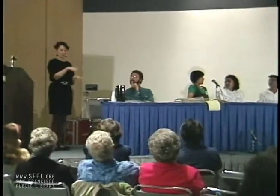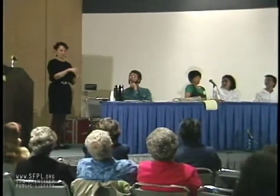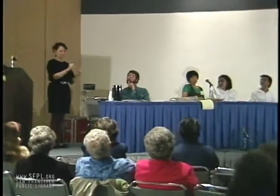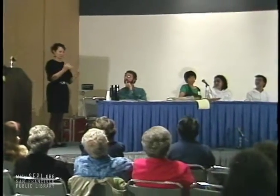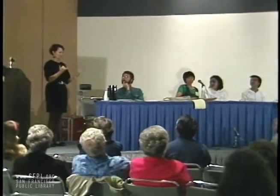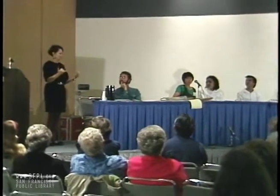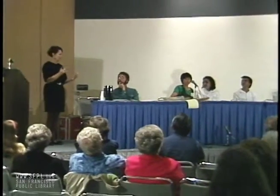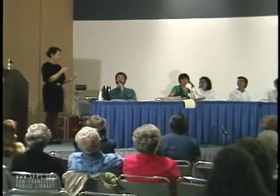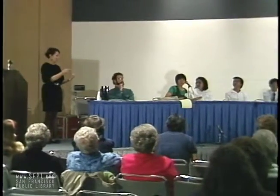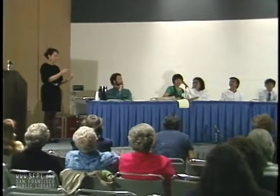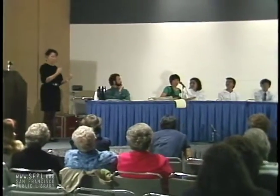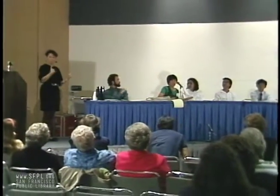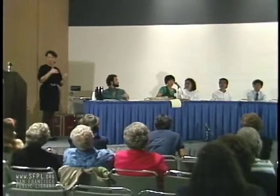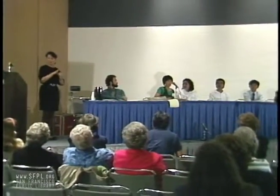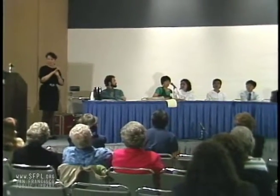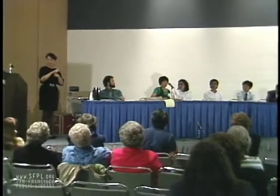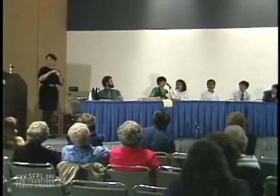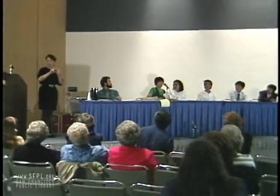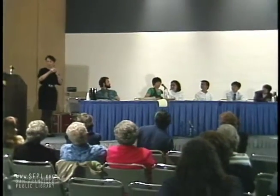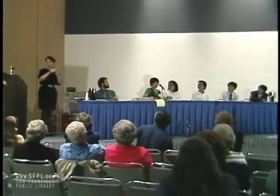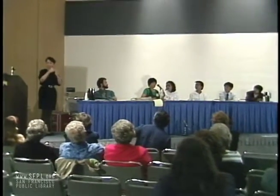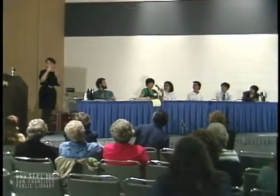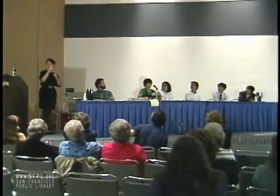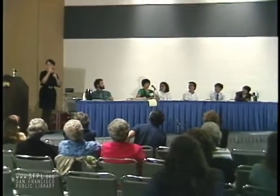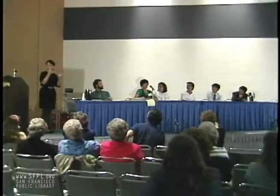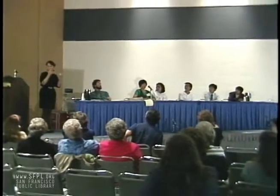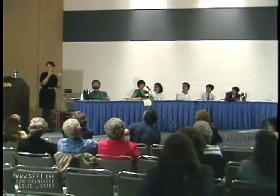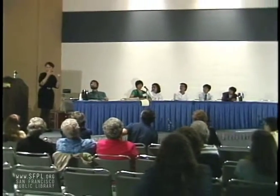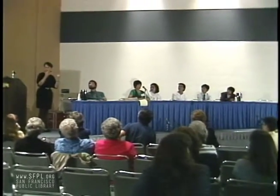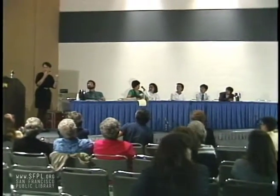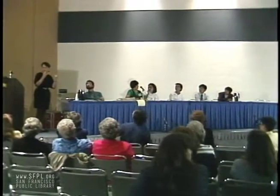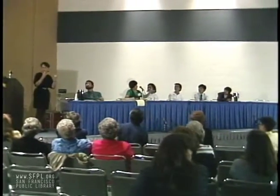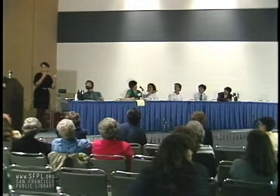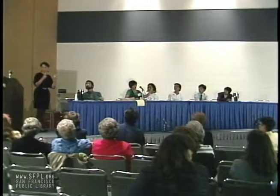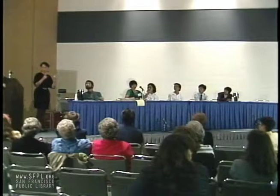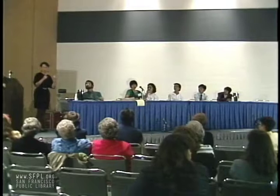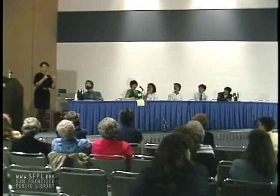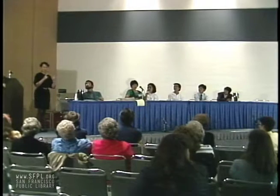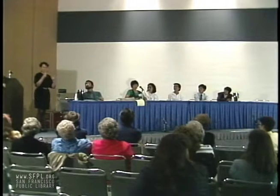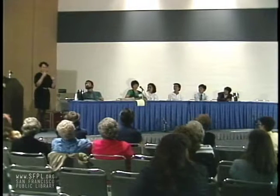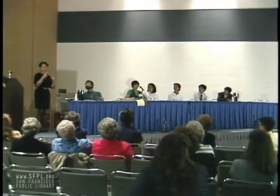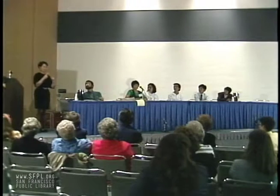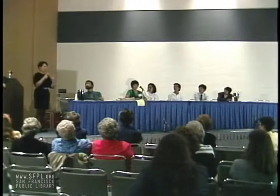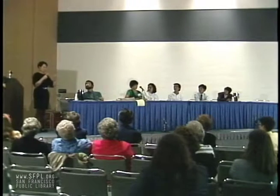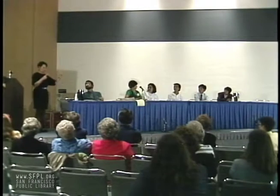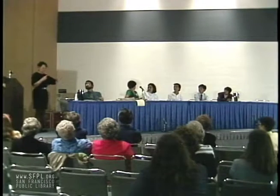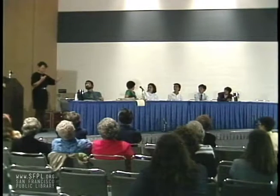we do have time for questions and answers later on after all the panelists are done.